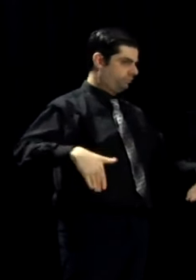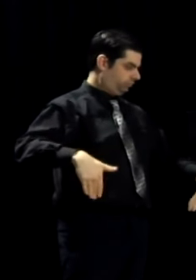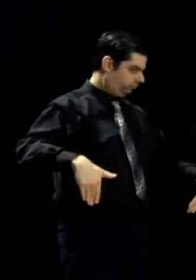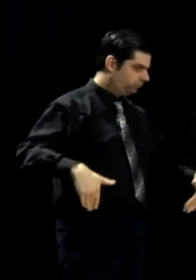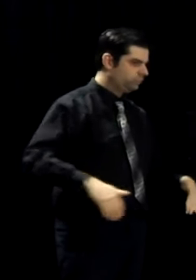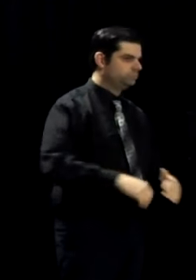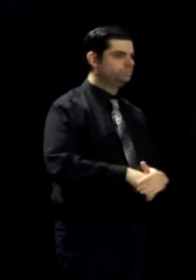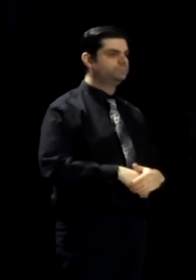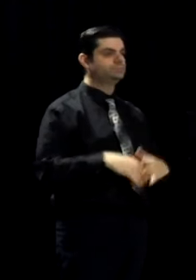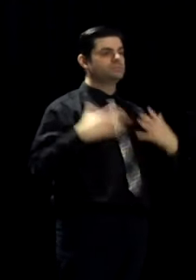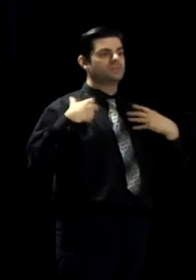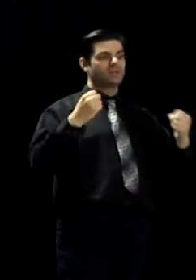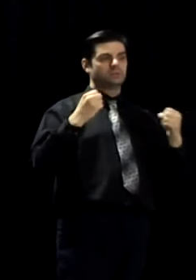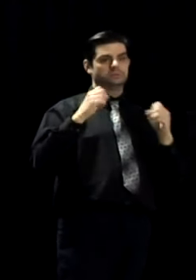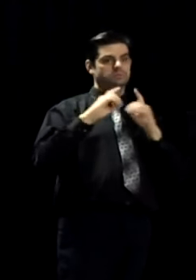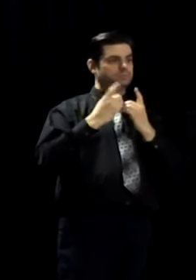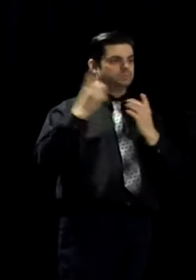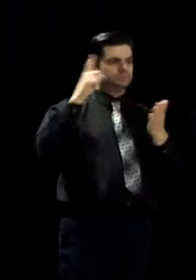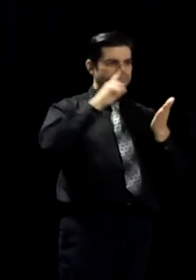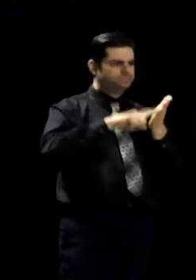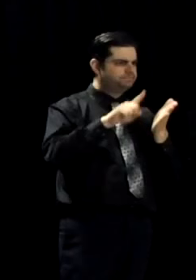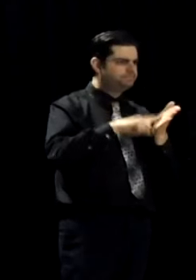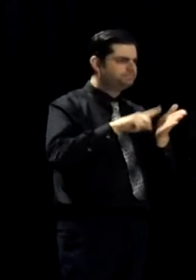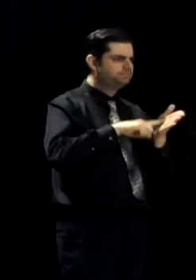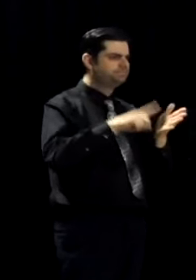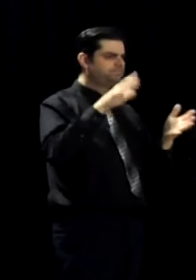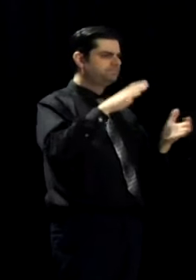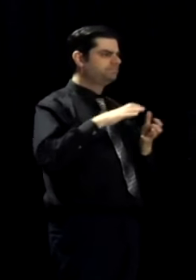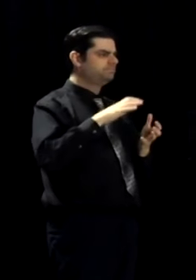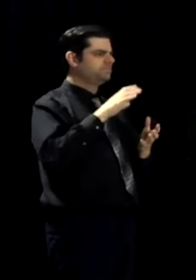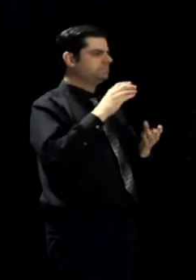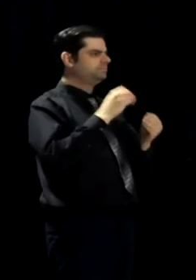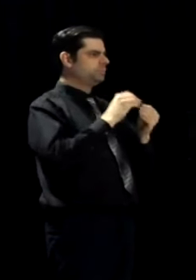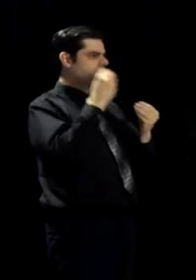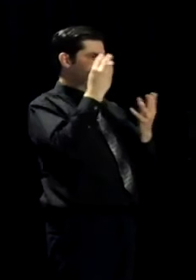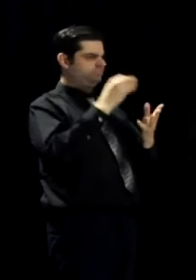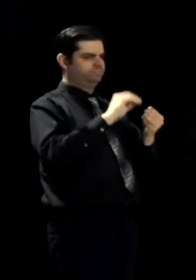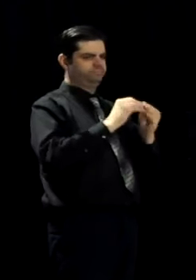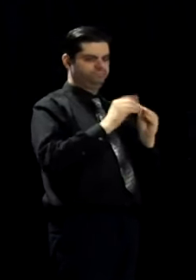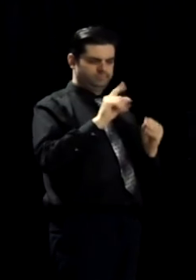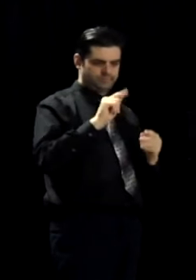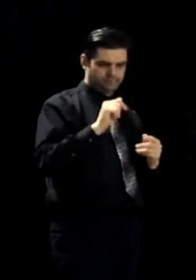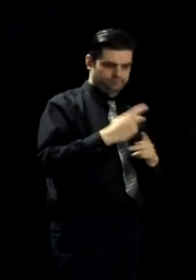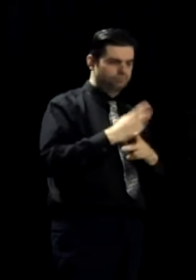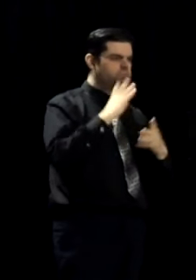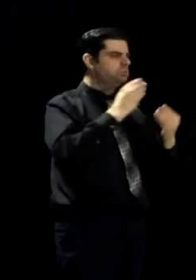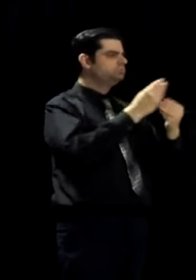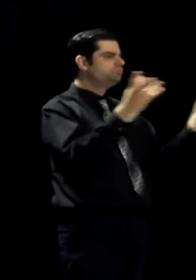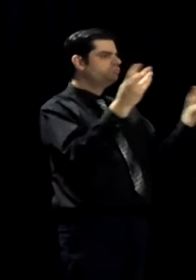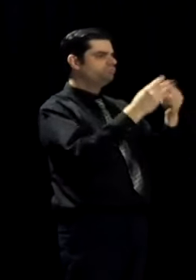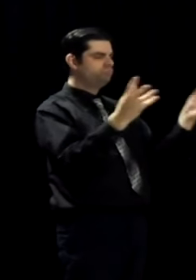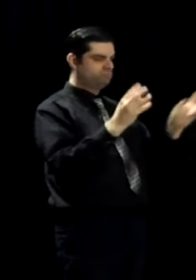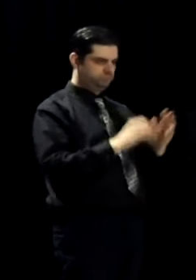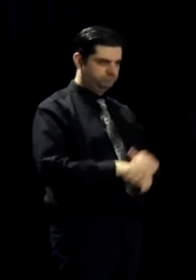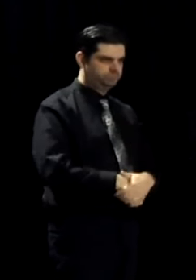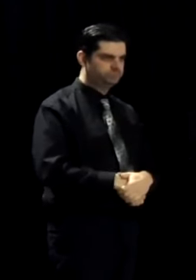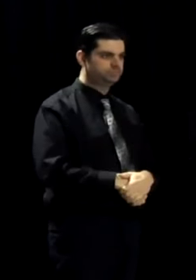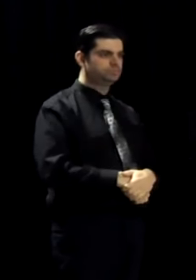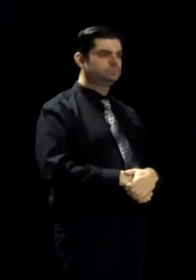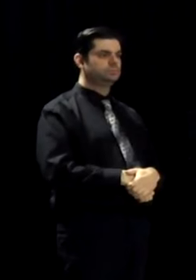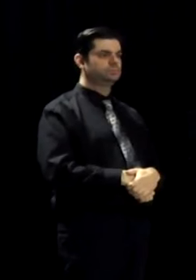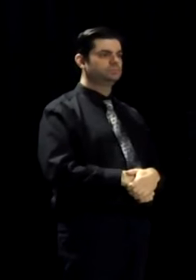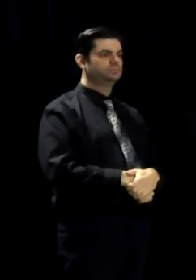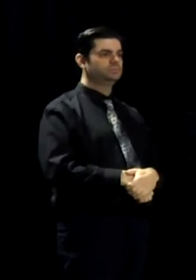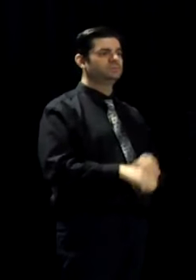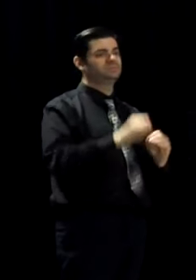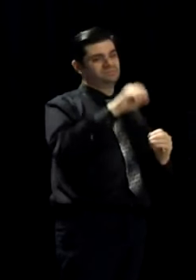be sharing more examples of that. Again, when we're starting to see trends, when you have nice weather, you have more cases. It